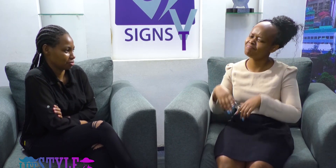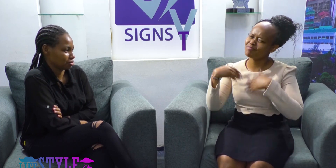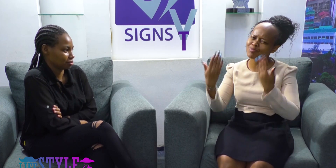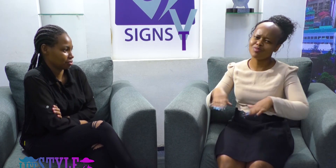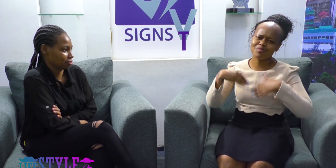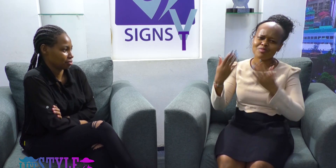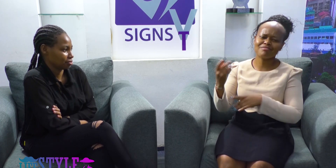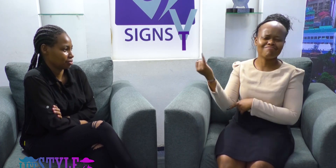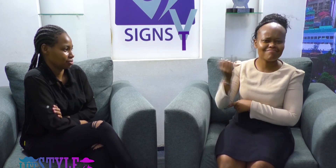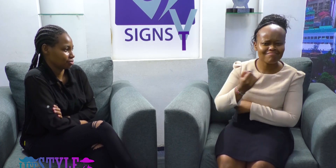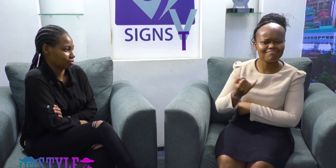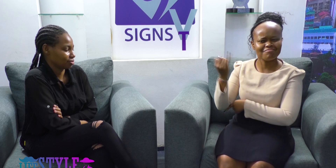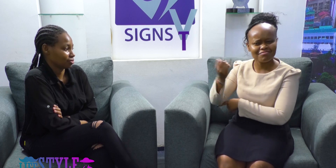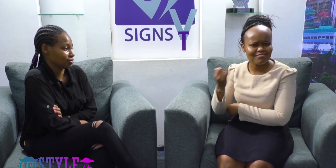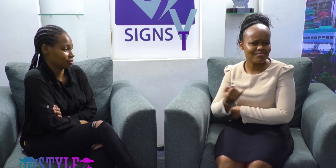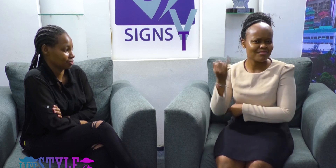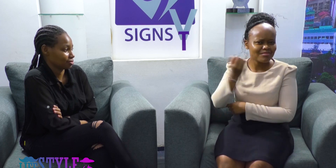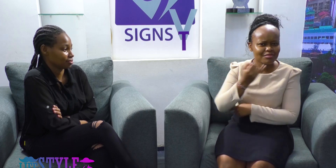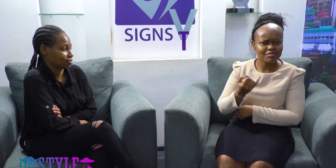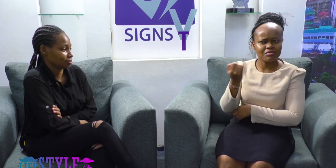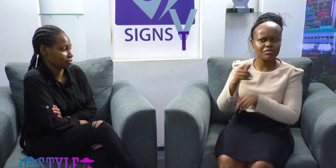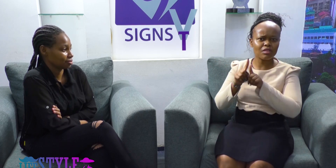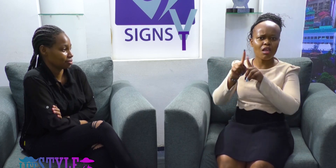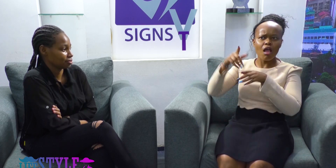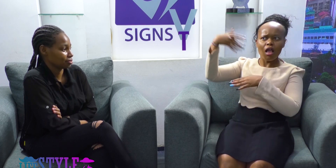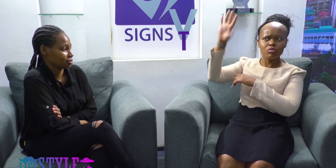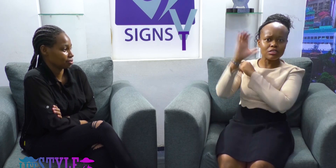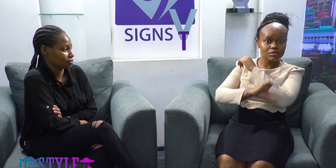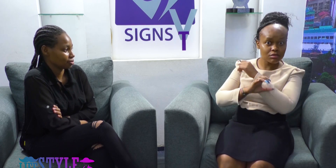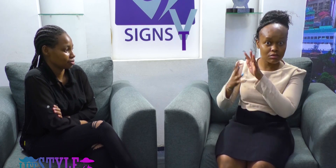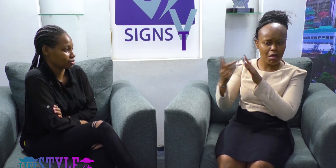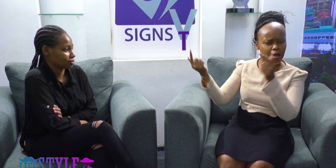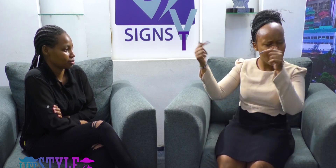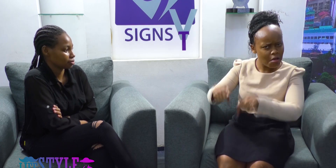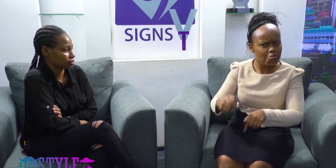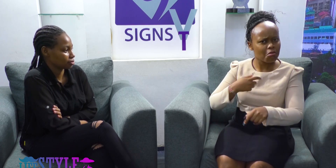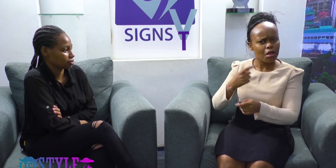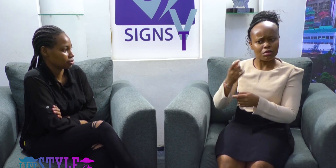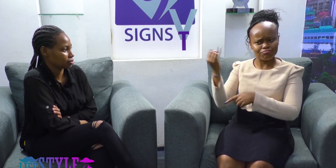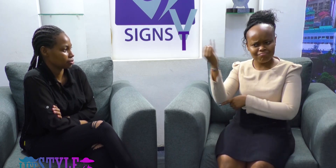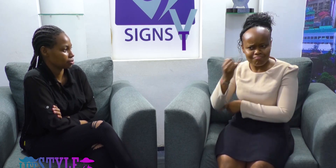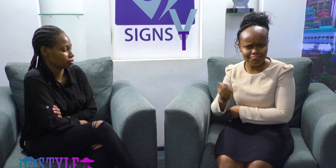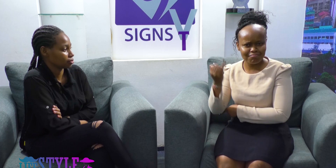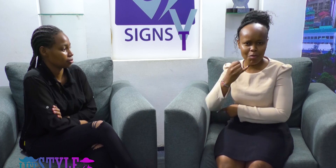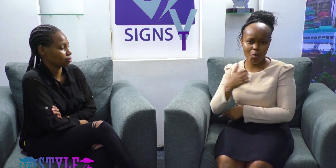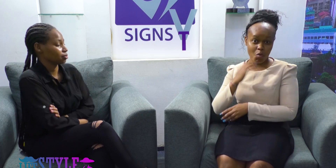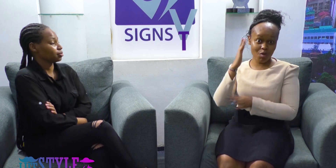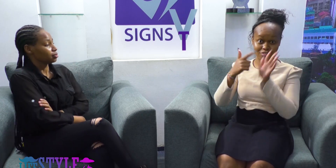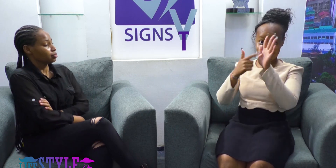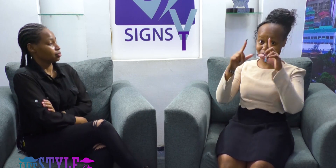also give me earn me a living, because from this art that I was drawing, I could have